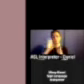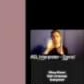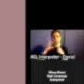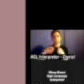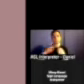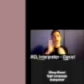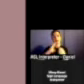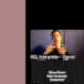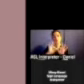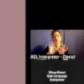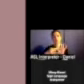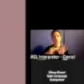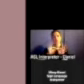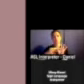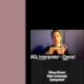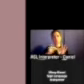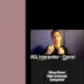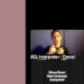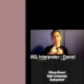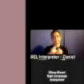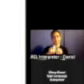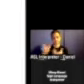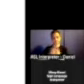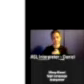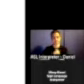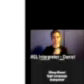our interpretation team.